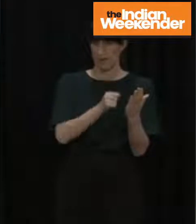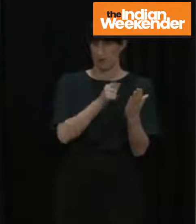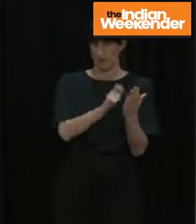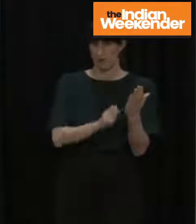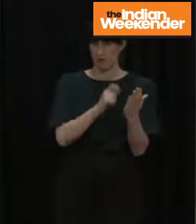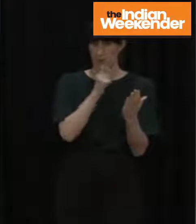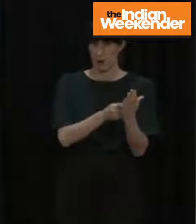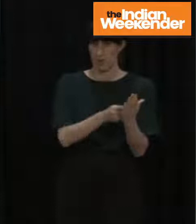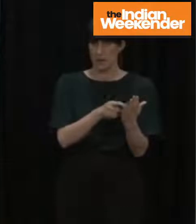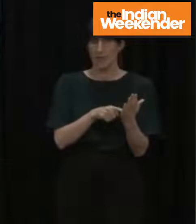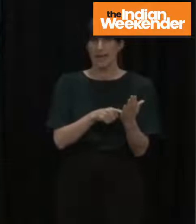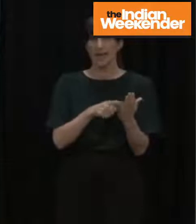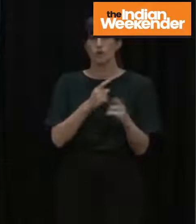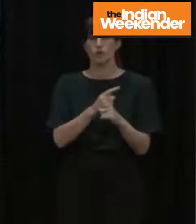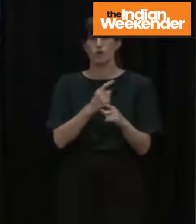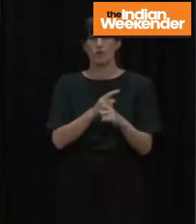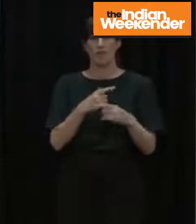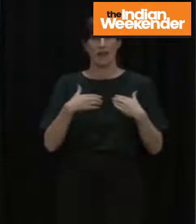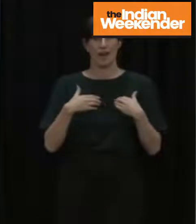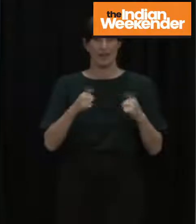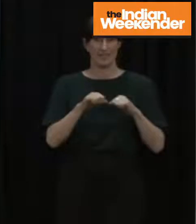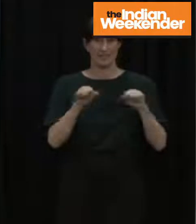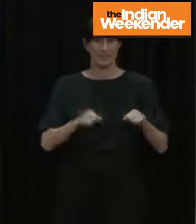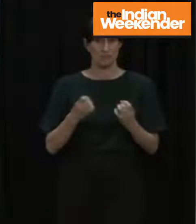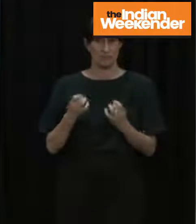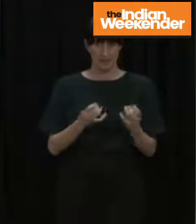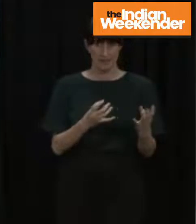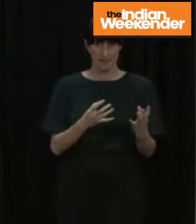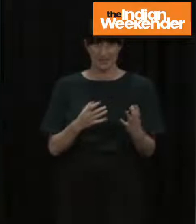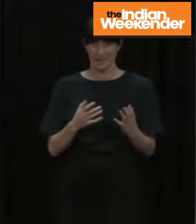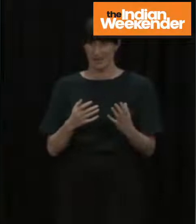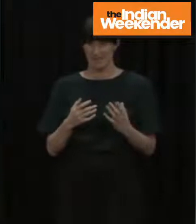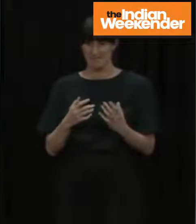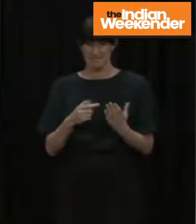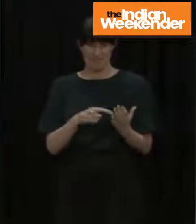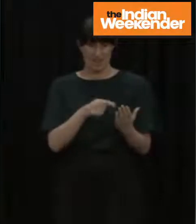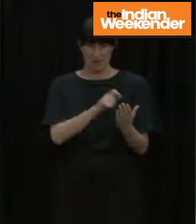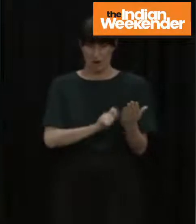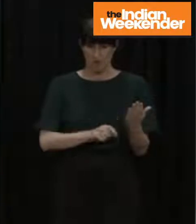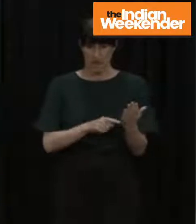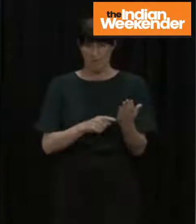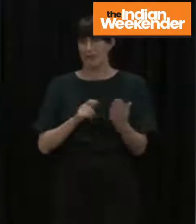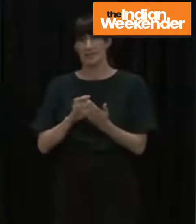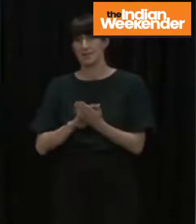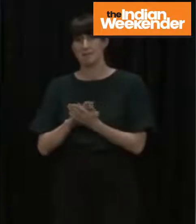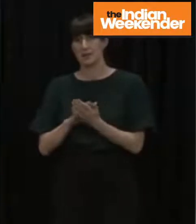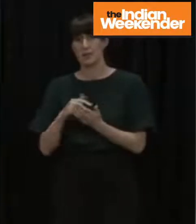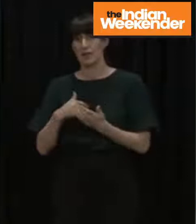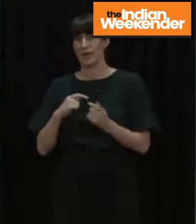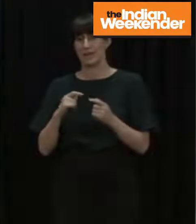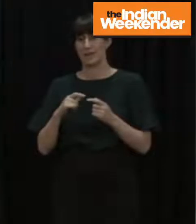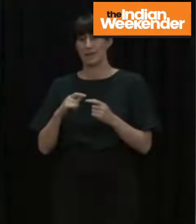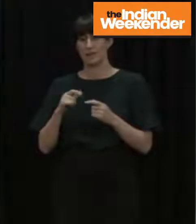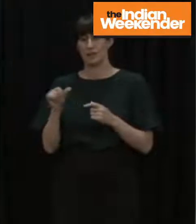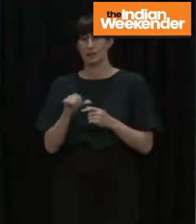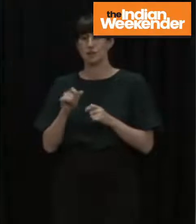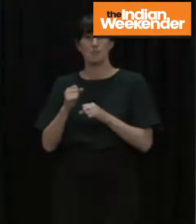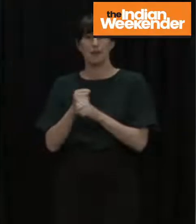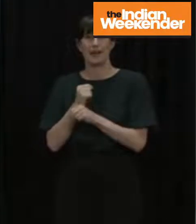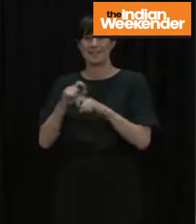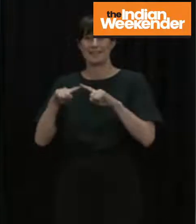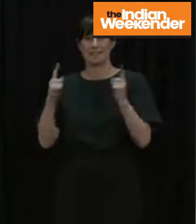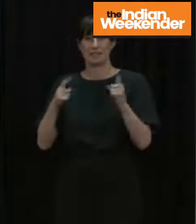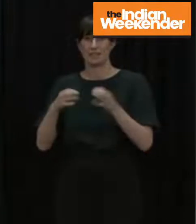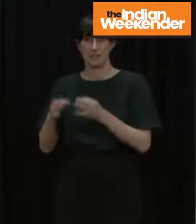the health system's preparedness. That would not have changed the decisions that we made around putting restrictions in place. The health system's